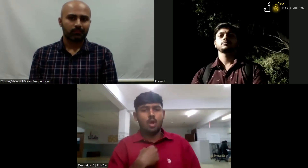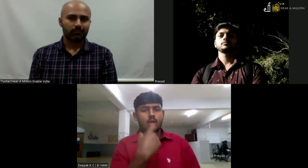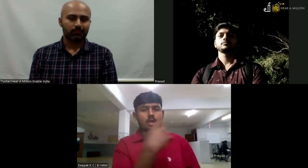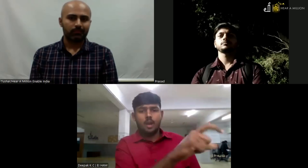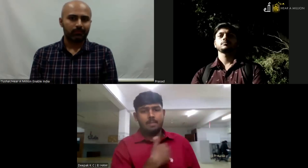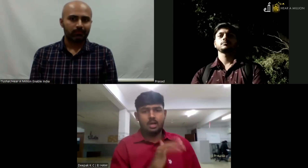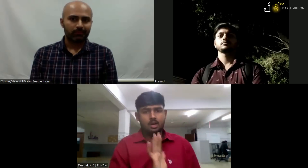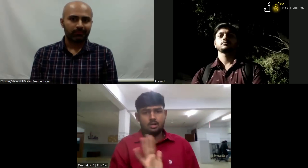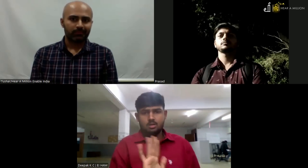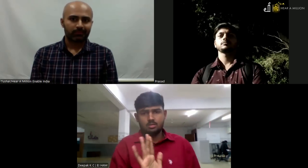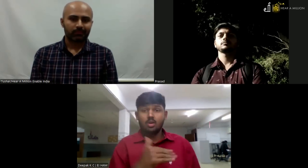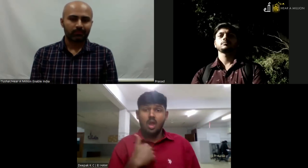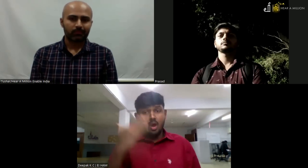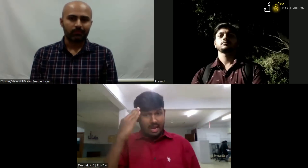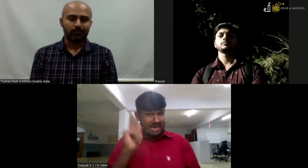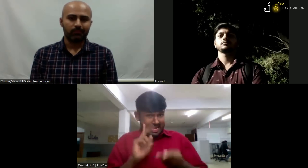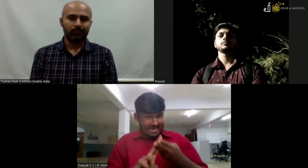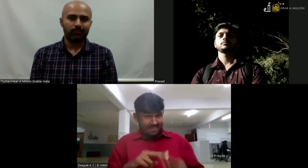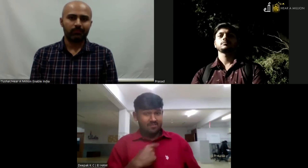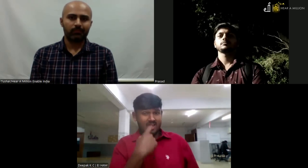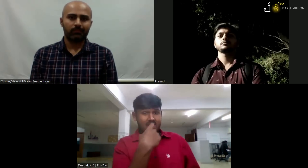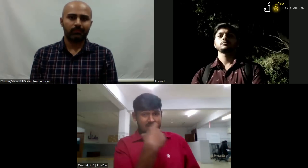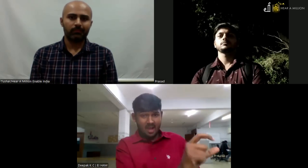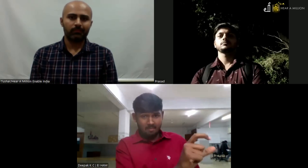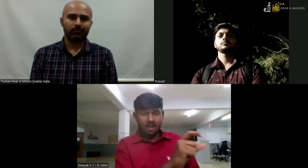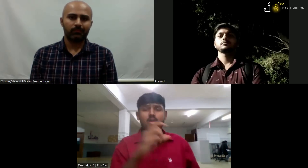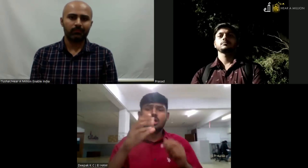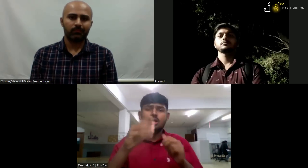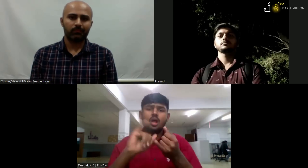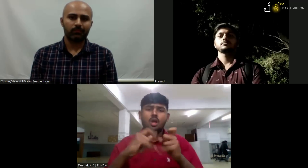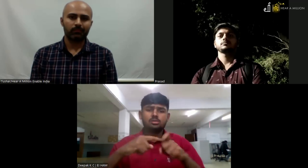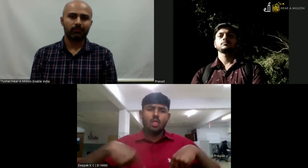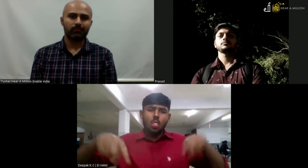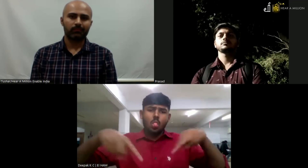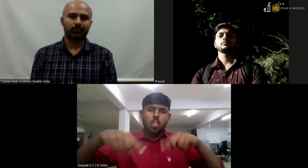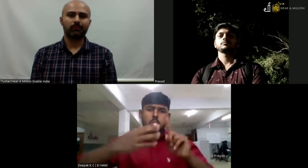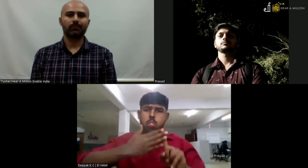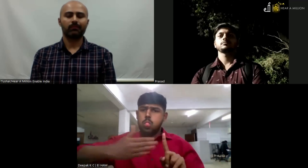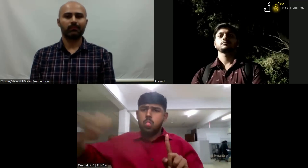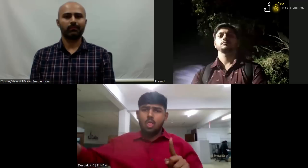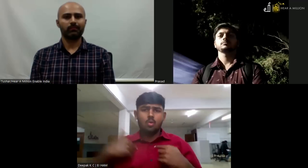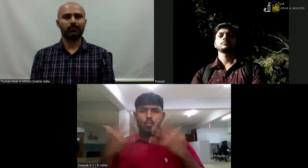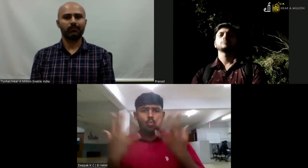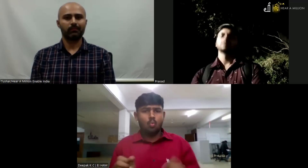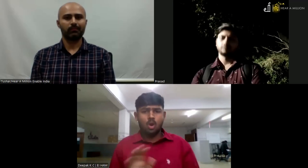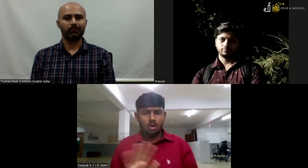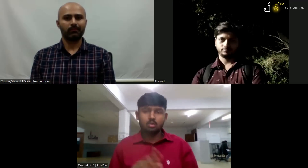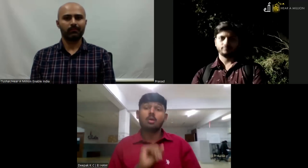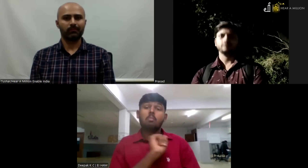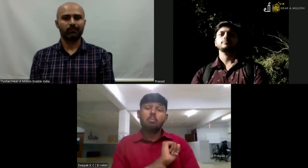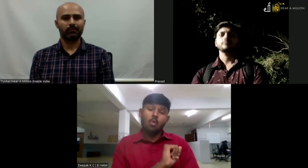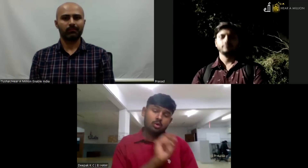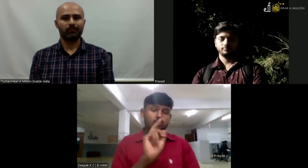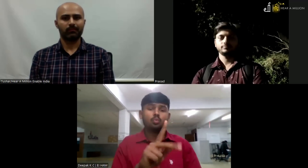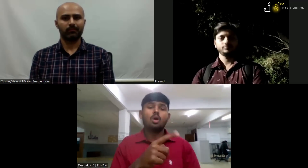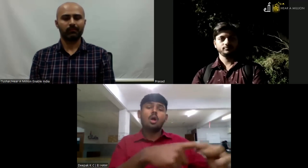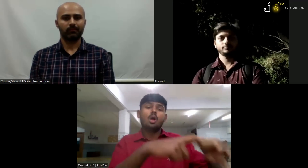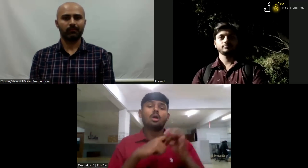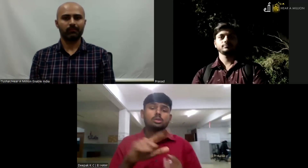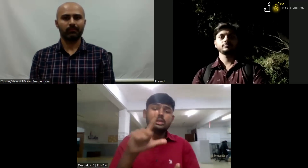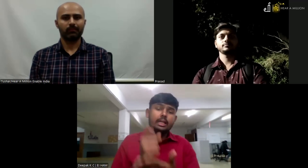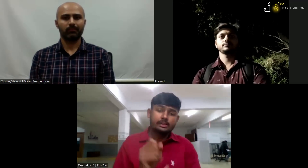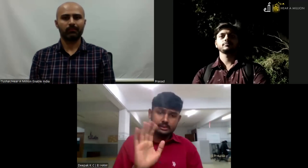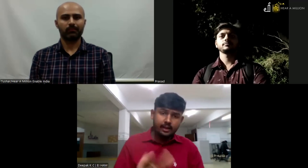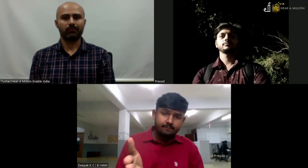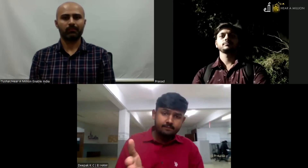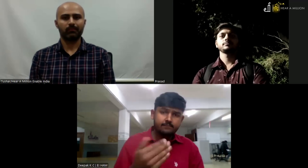came. So I told that I didn't want to complain to the police because cases take a really long